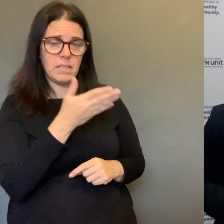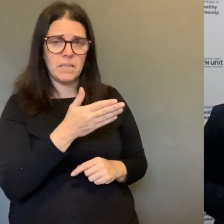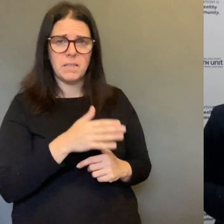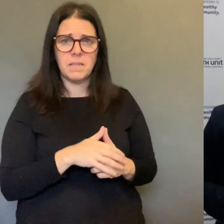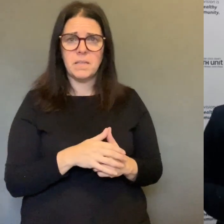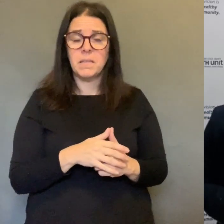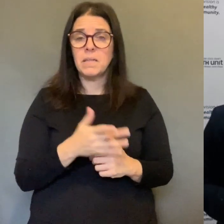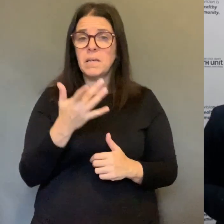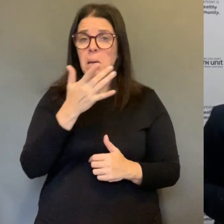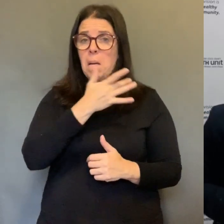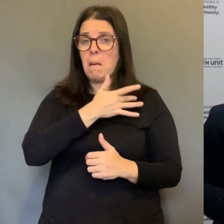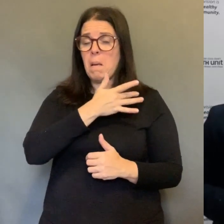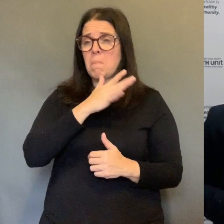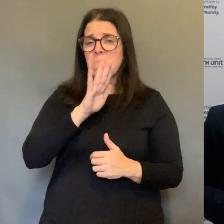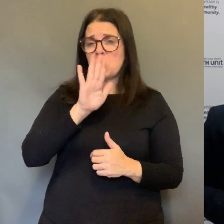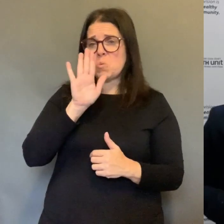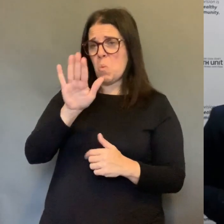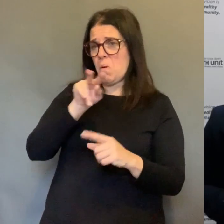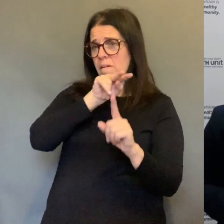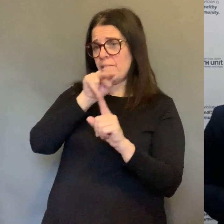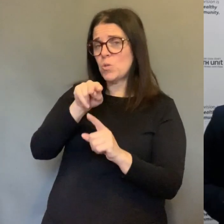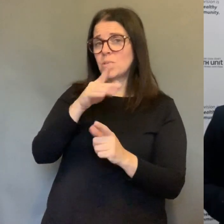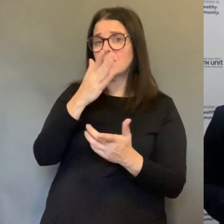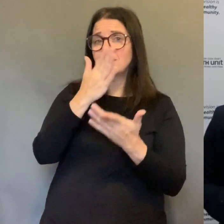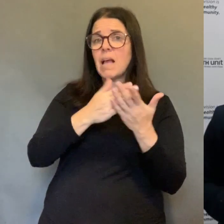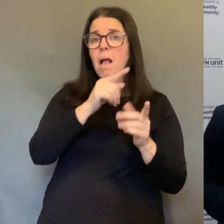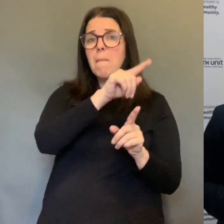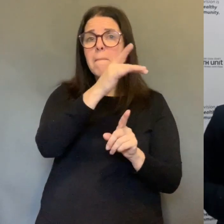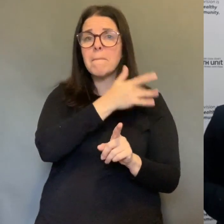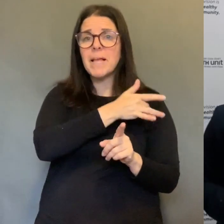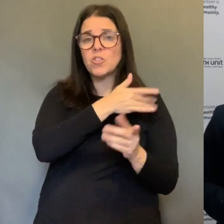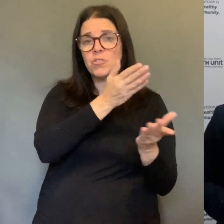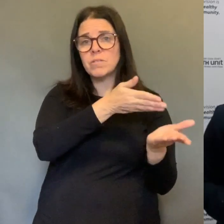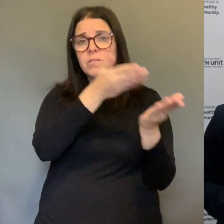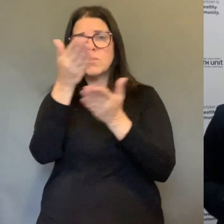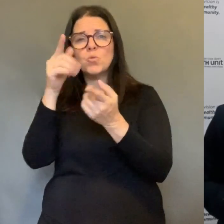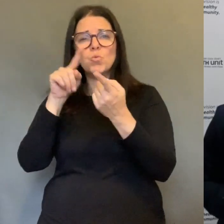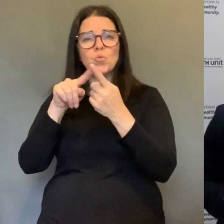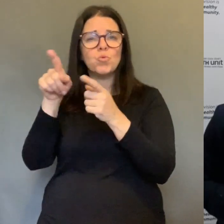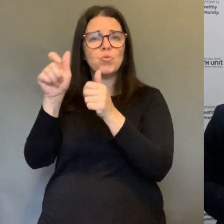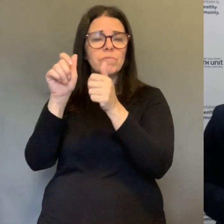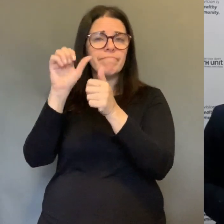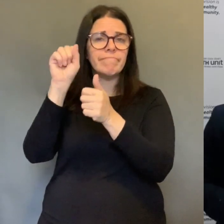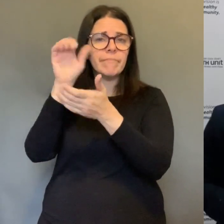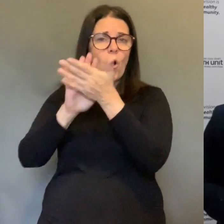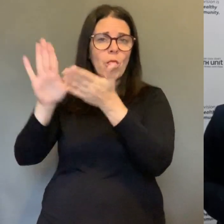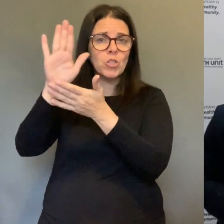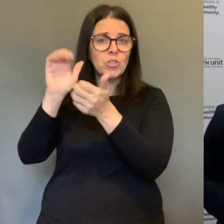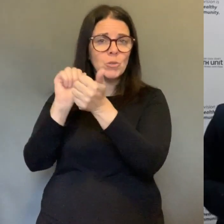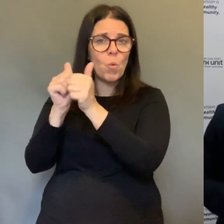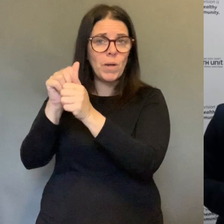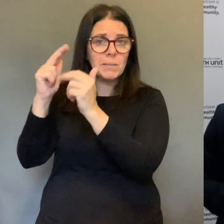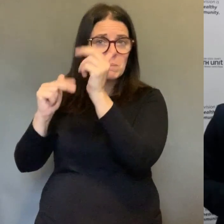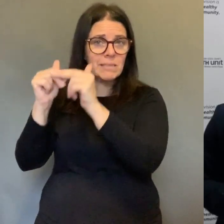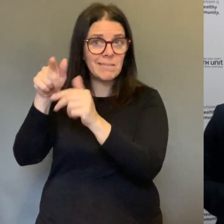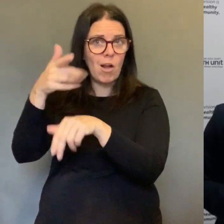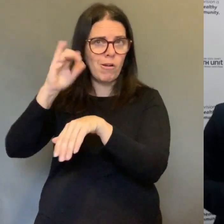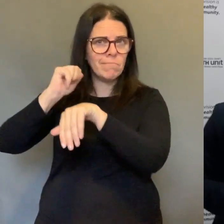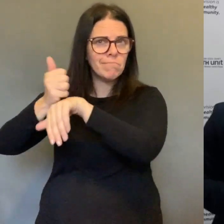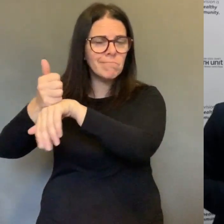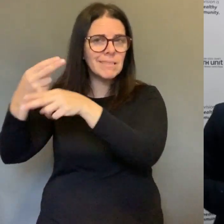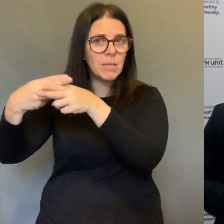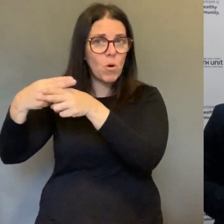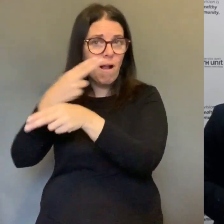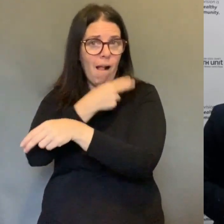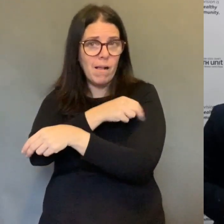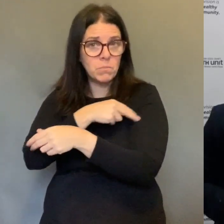ongoing, and we were working with our partners to come up with an approach. What would be the best way? Because obviously, when you're making some of